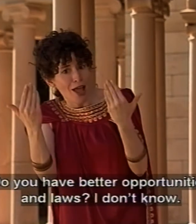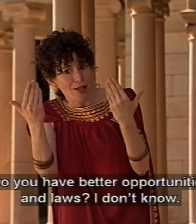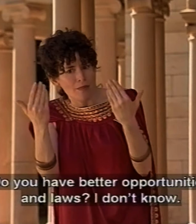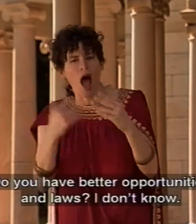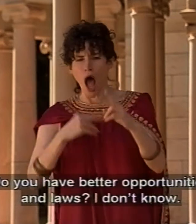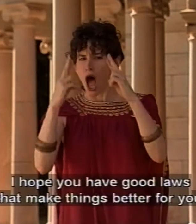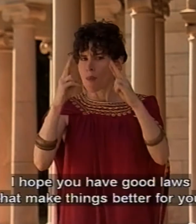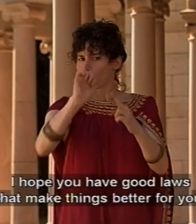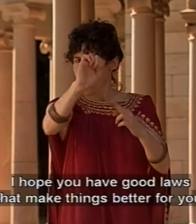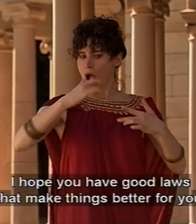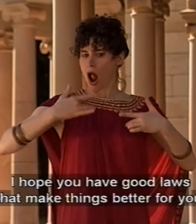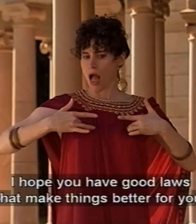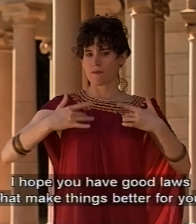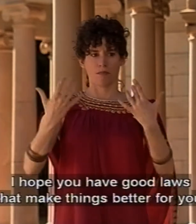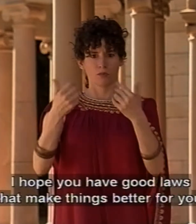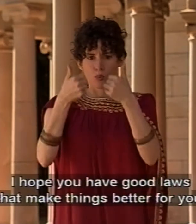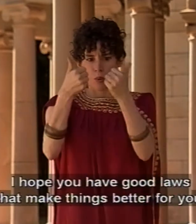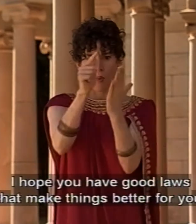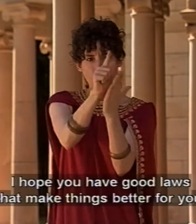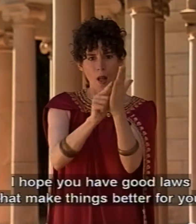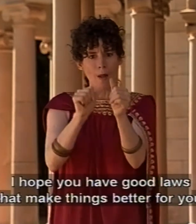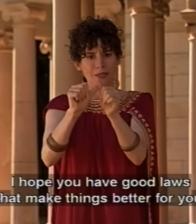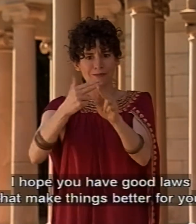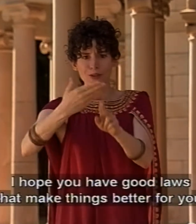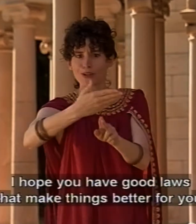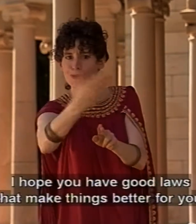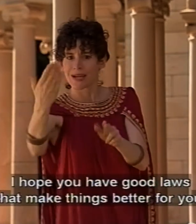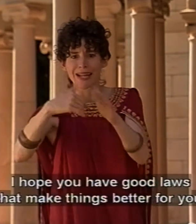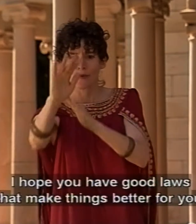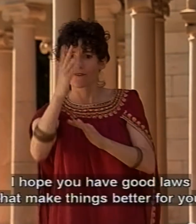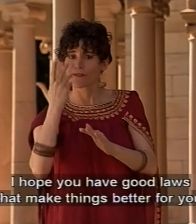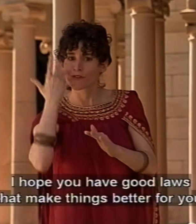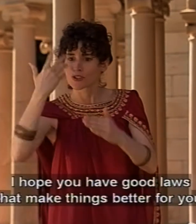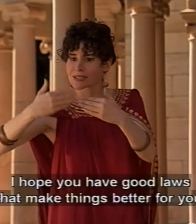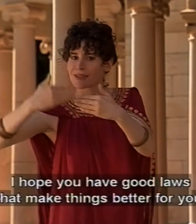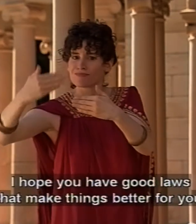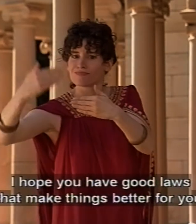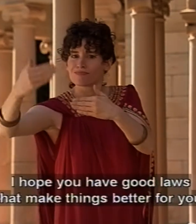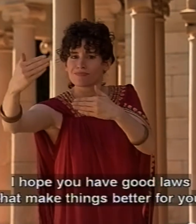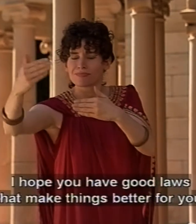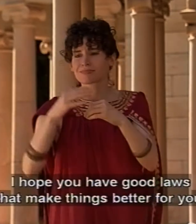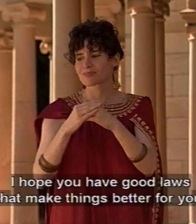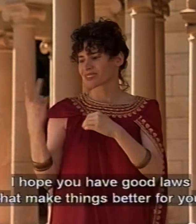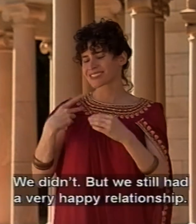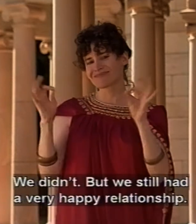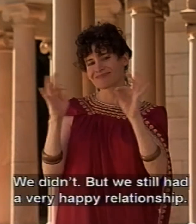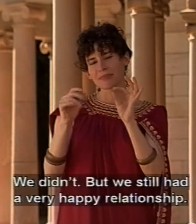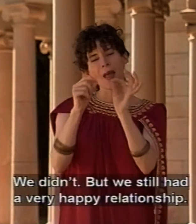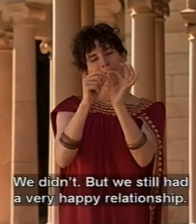I don't know, but I hope you have good laws that make things better for you in the future. We